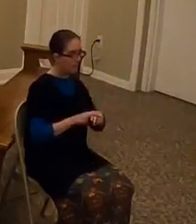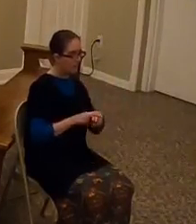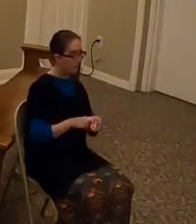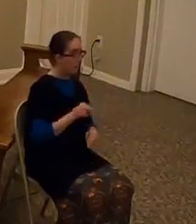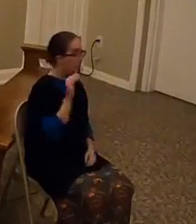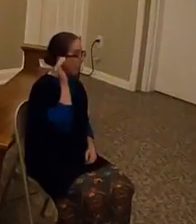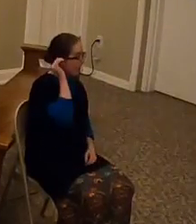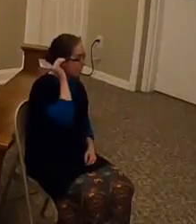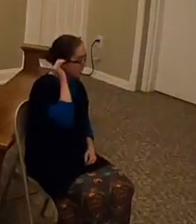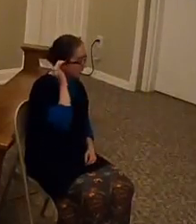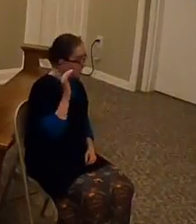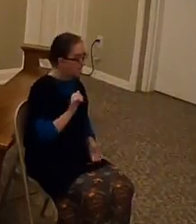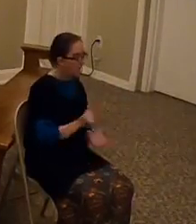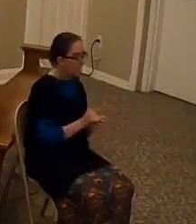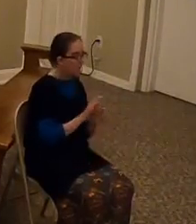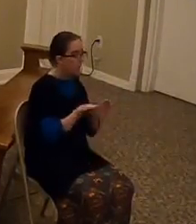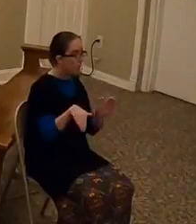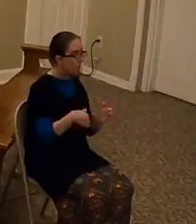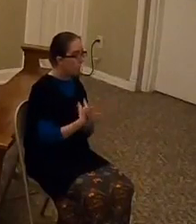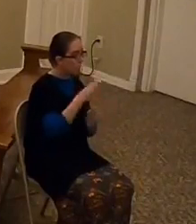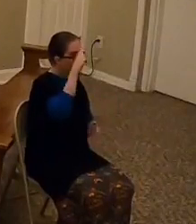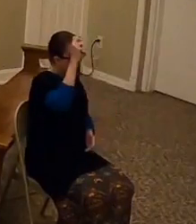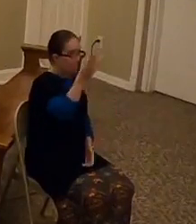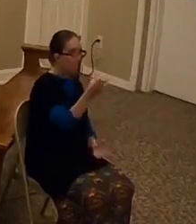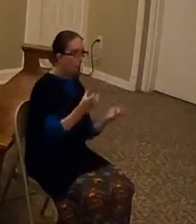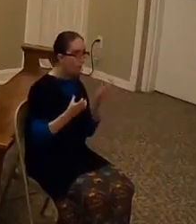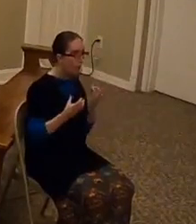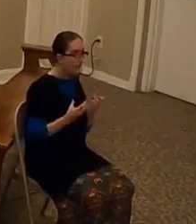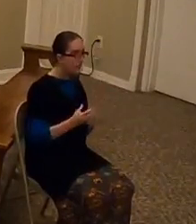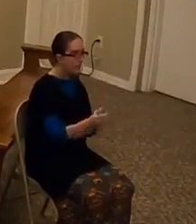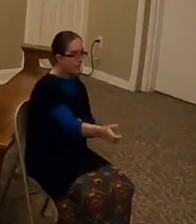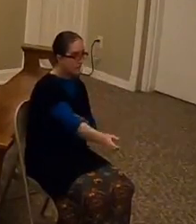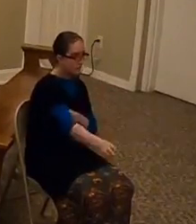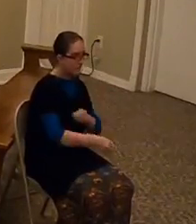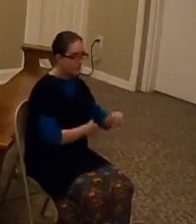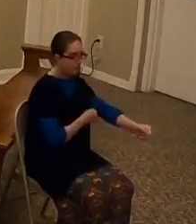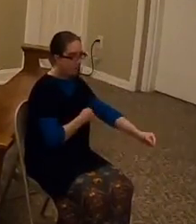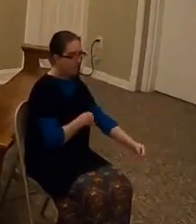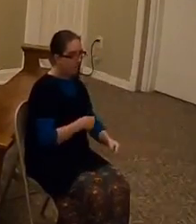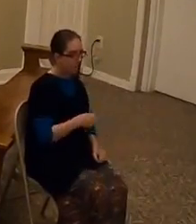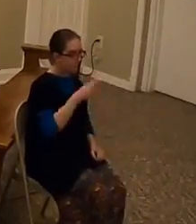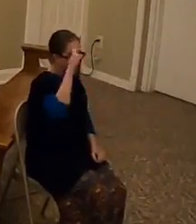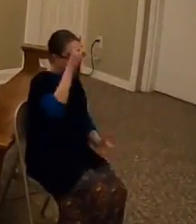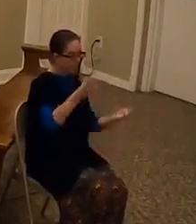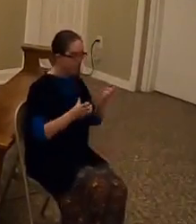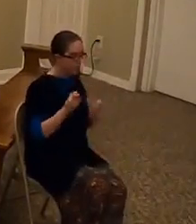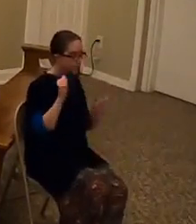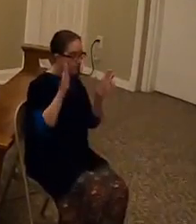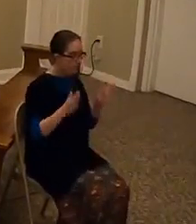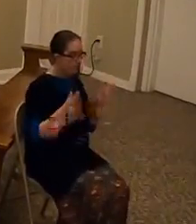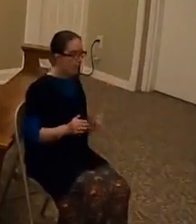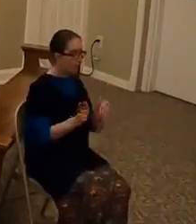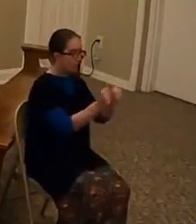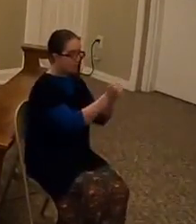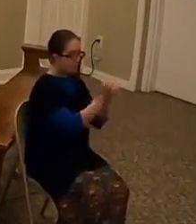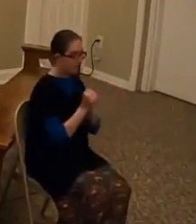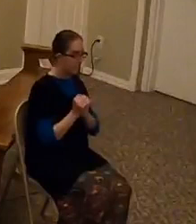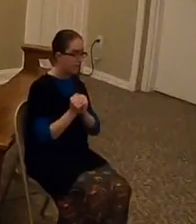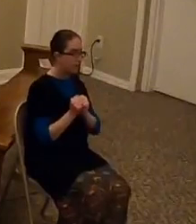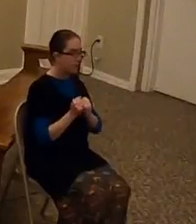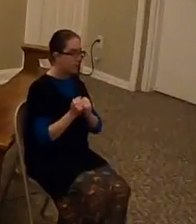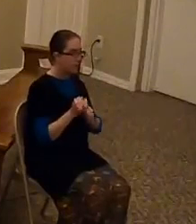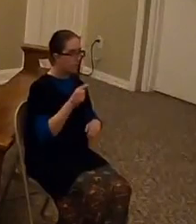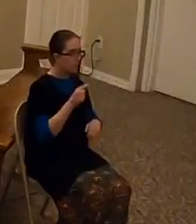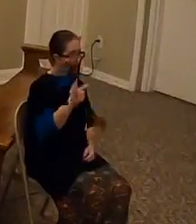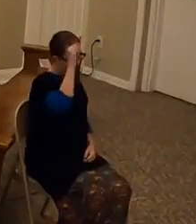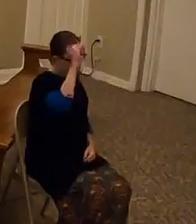him. That's all he wants. Catch on to this, okay? Amen. He wants somebody that will spend time with